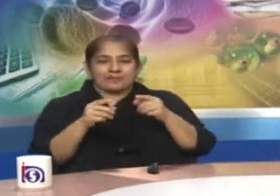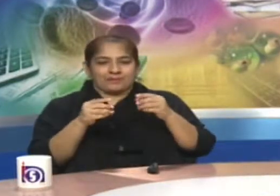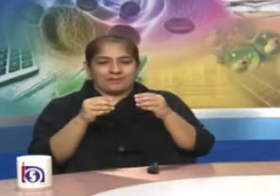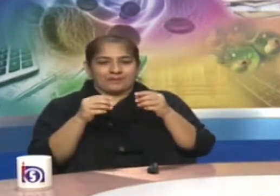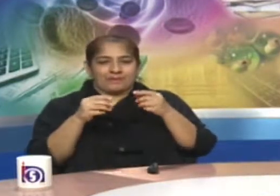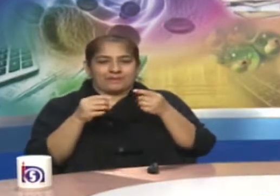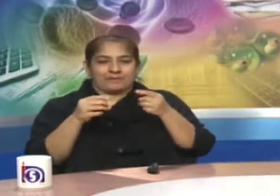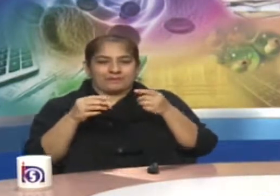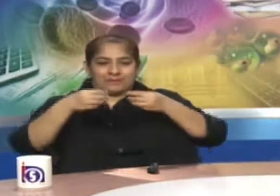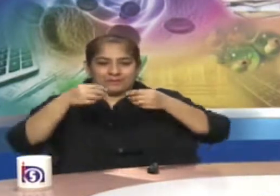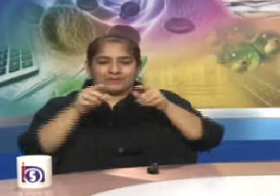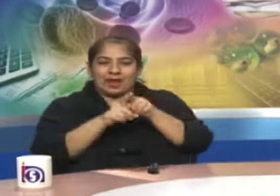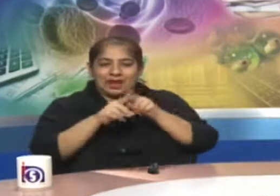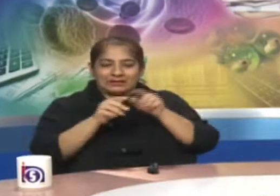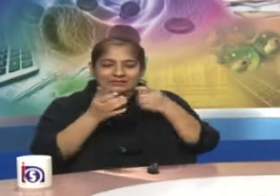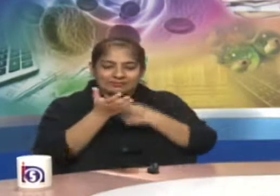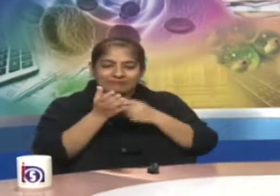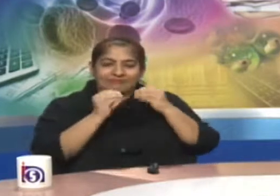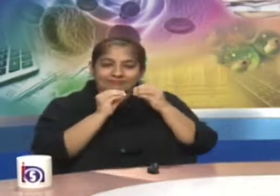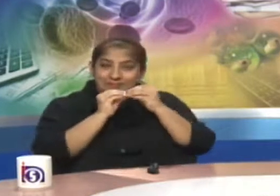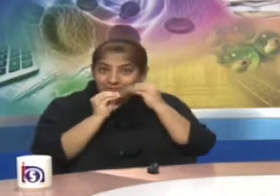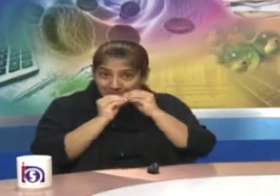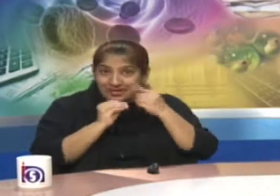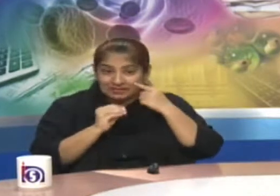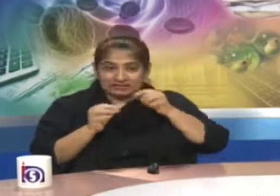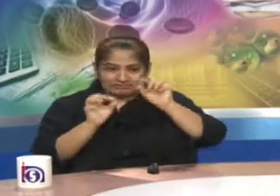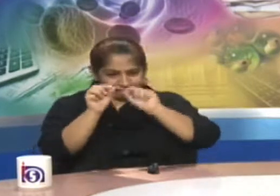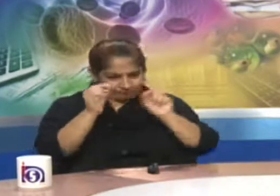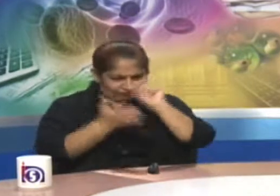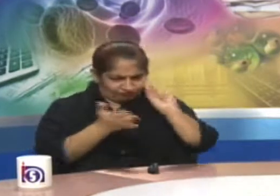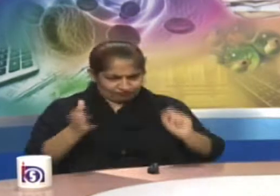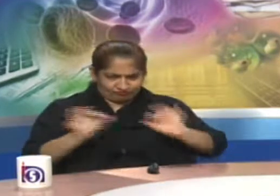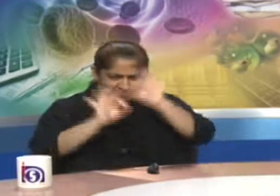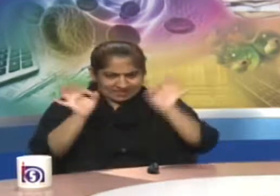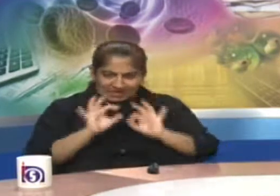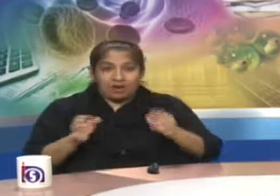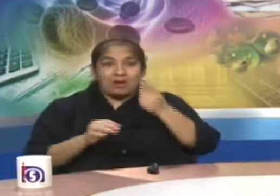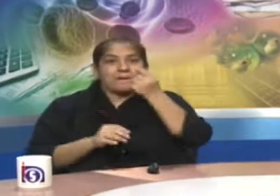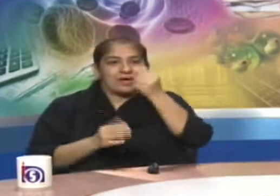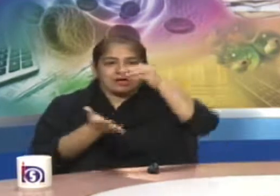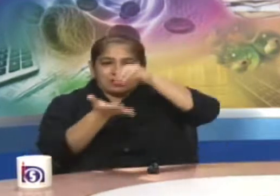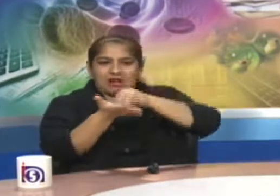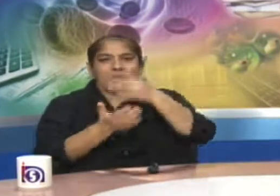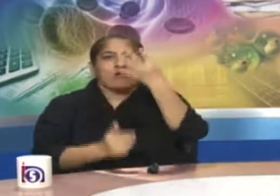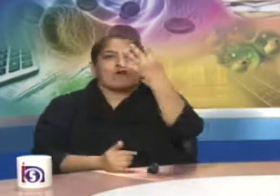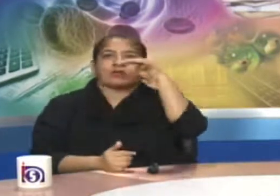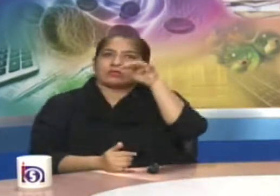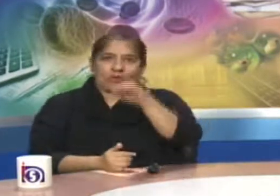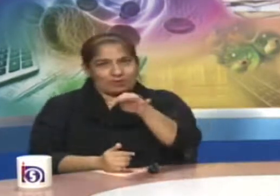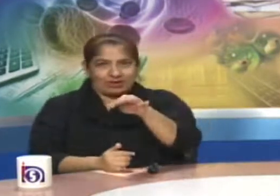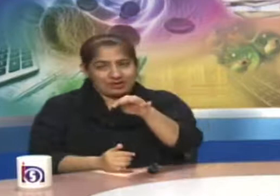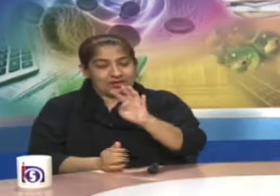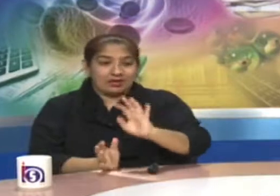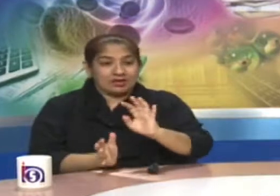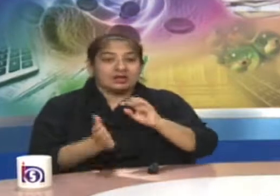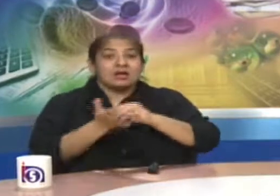RBI has their own rules and regulations, and they also do the necessary paperwork.